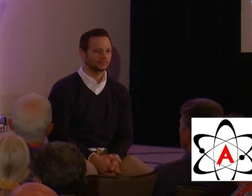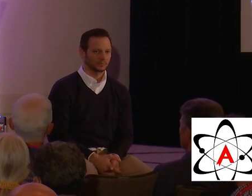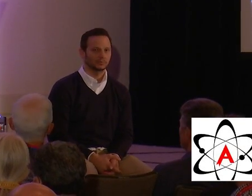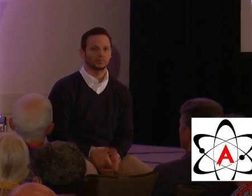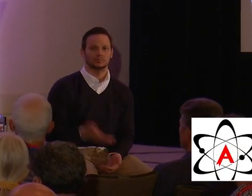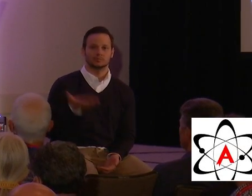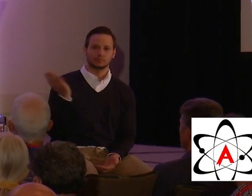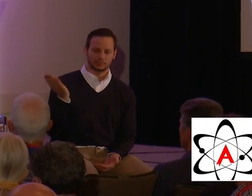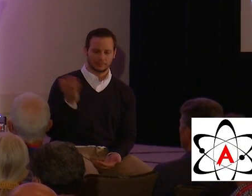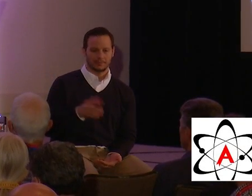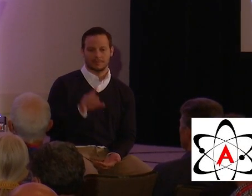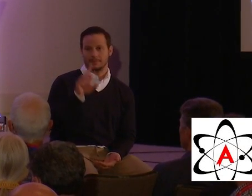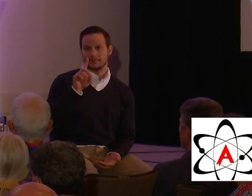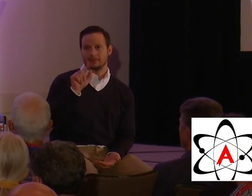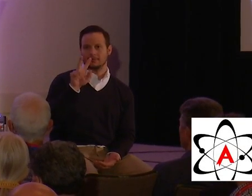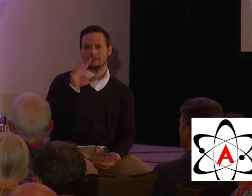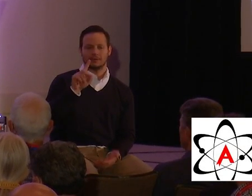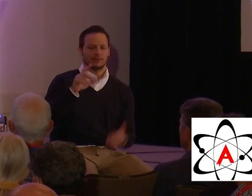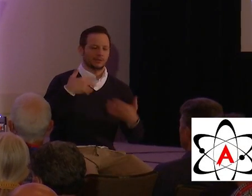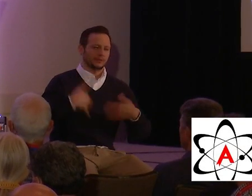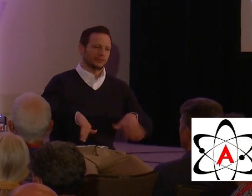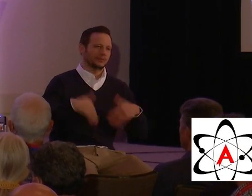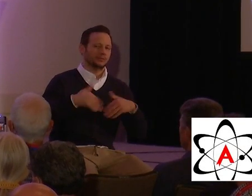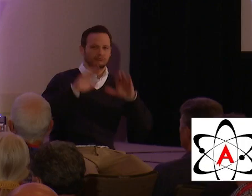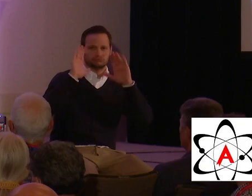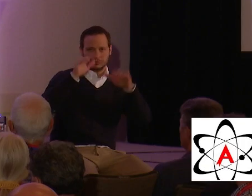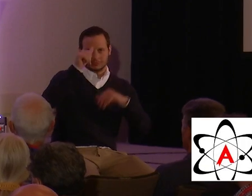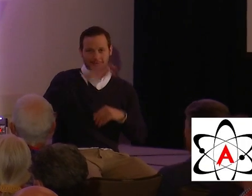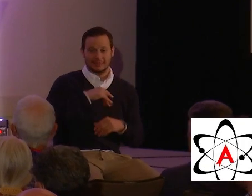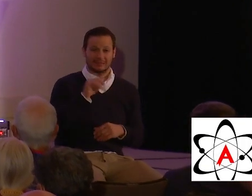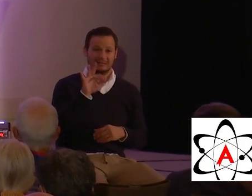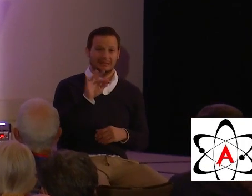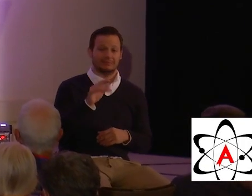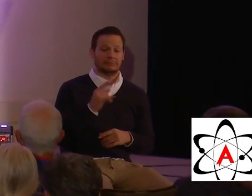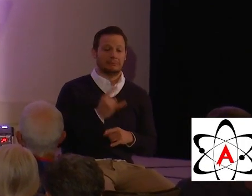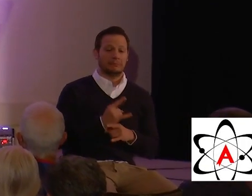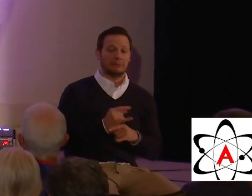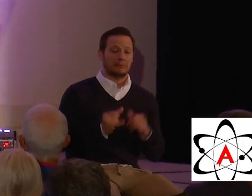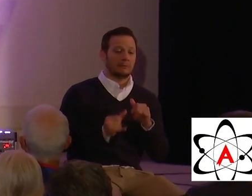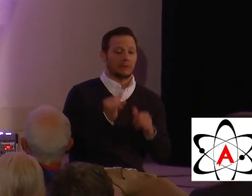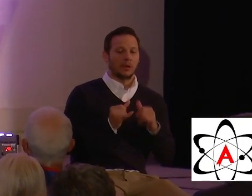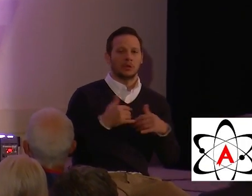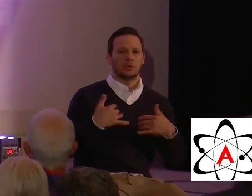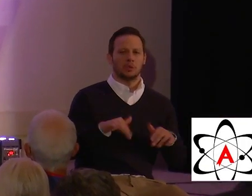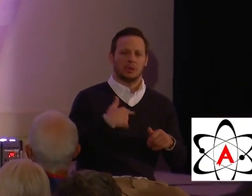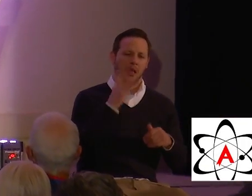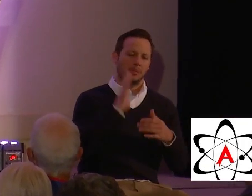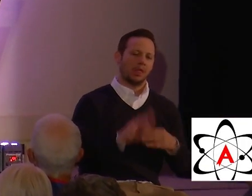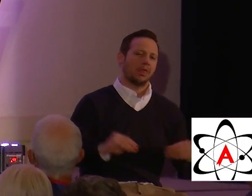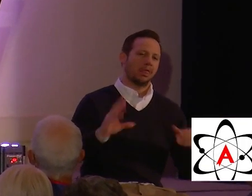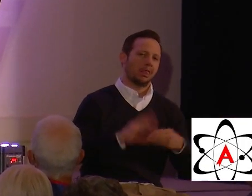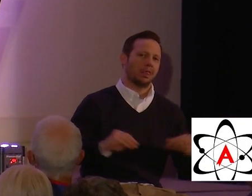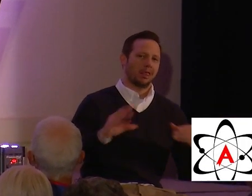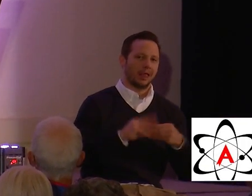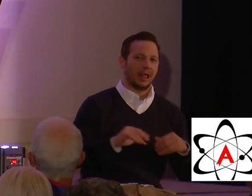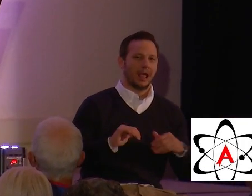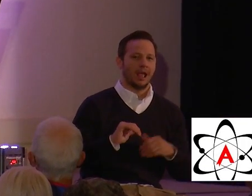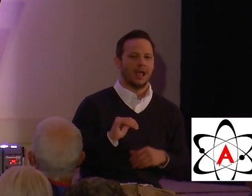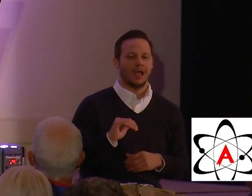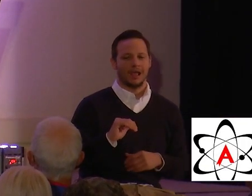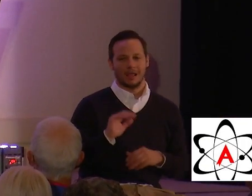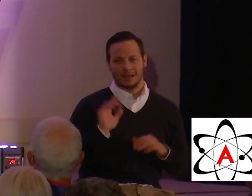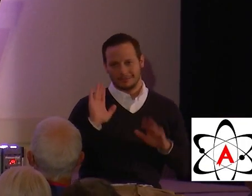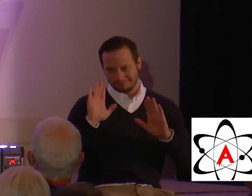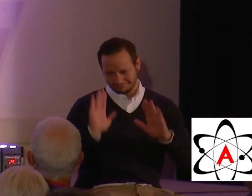Yes, David. David's a great guy, and get me a couple drinks, and I'll talk about how great a guy he is. One